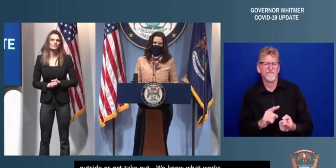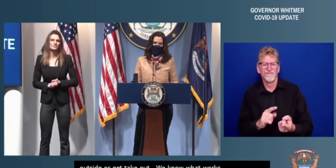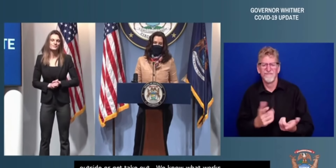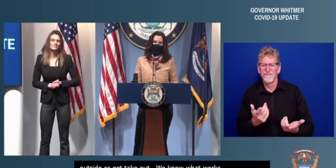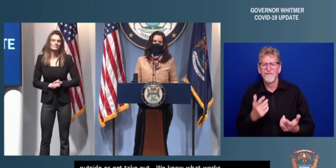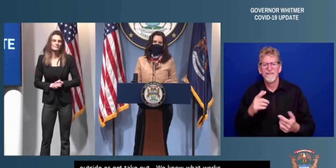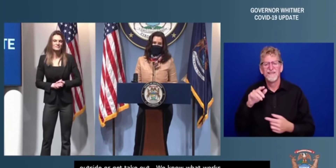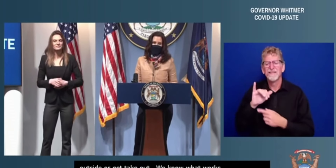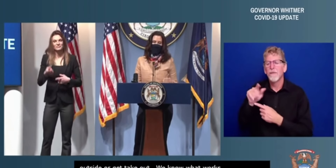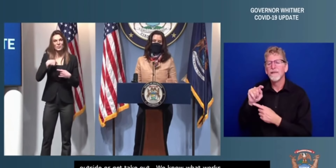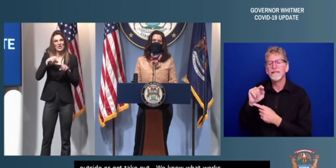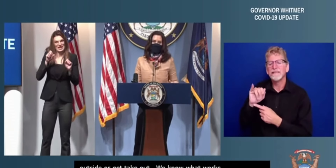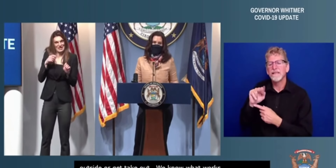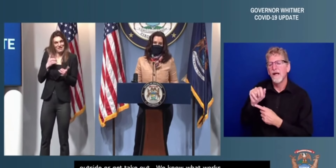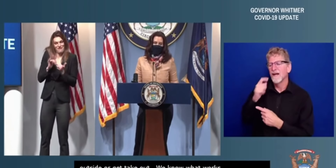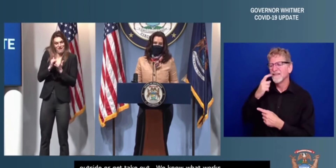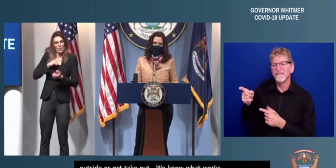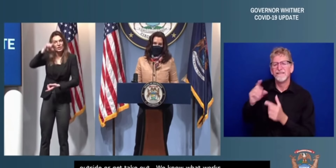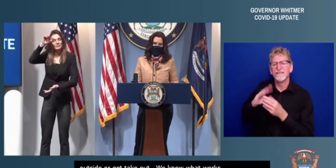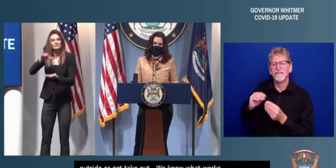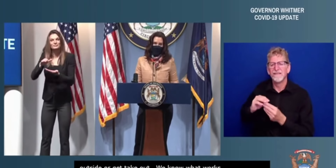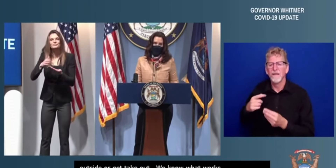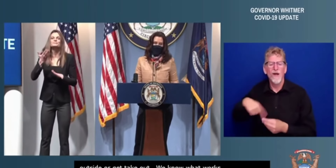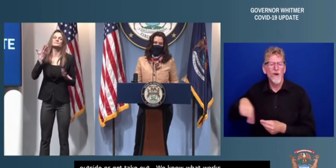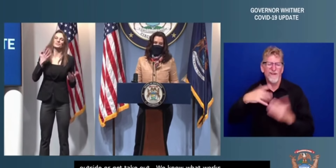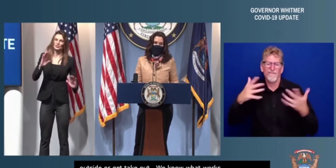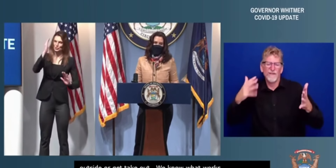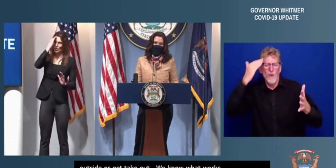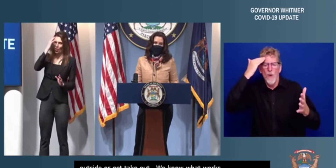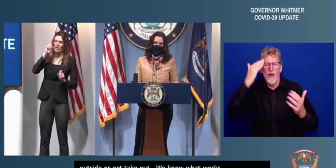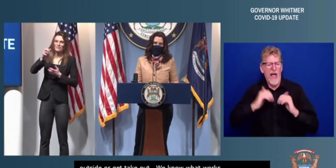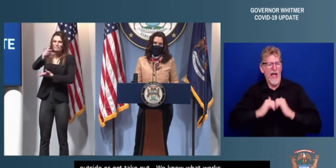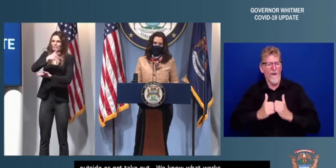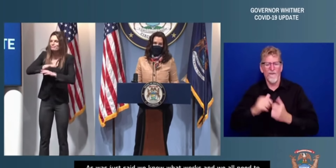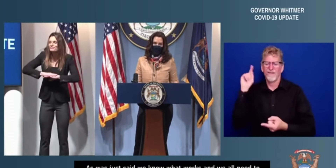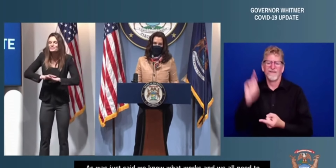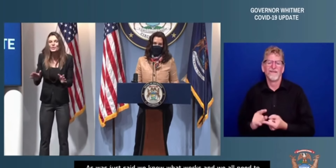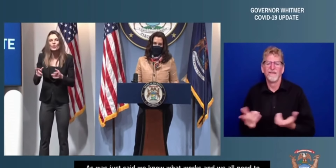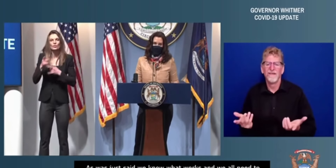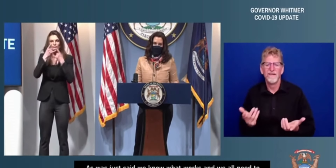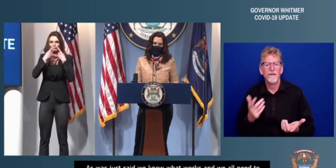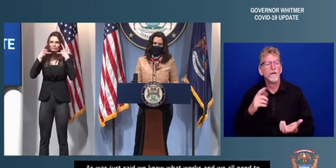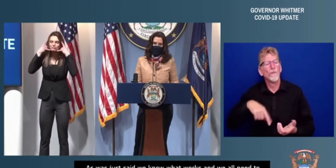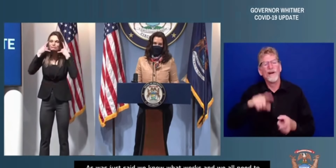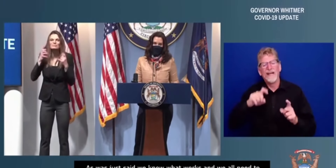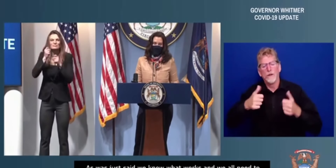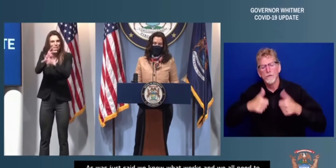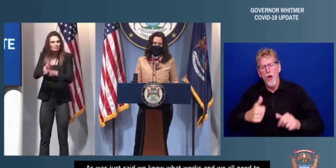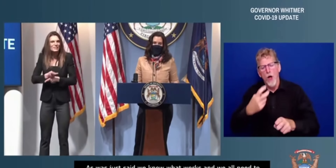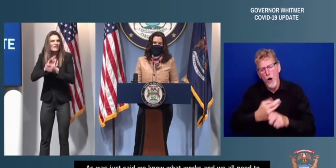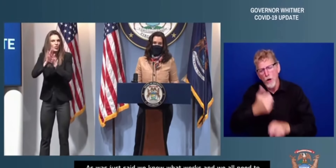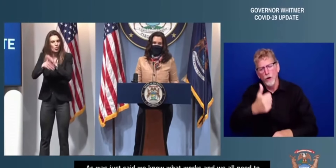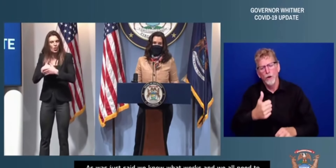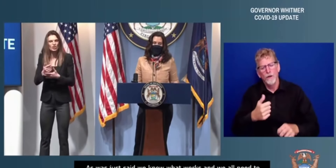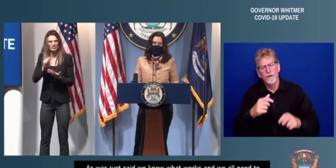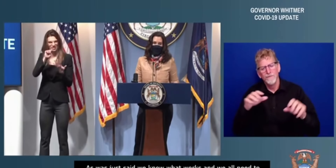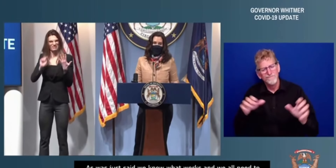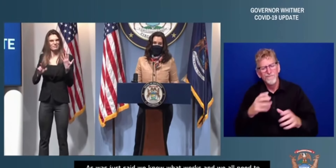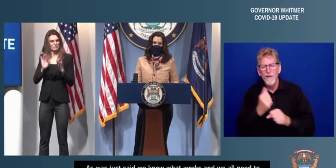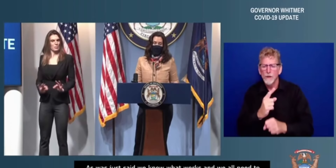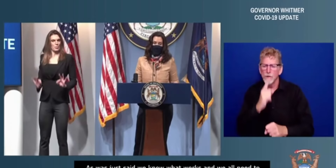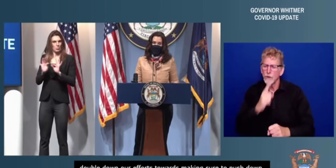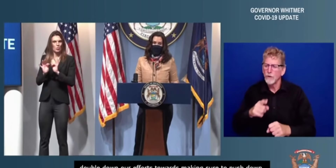what works, and we all need to double down our efforts toward making sure we push down the spread of this virus. These